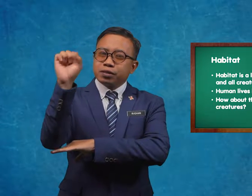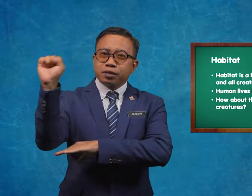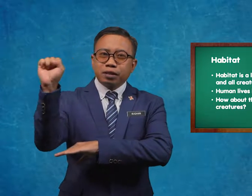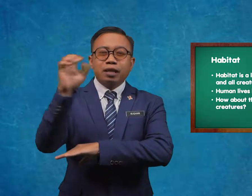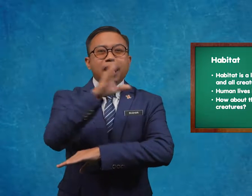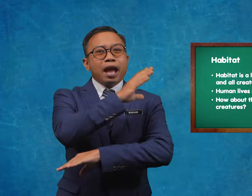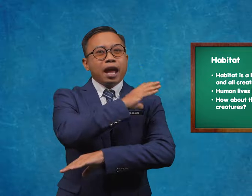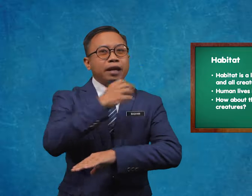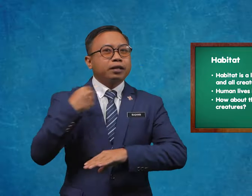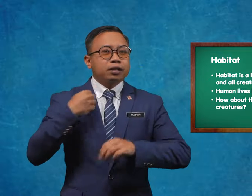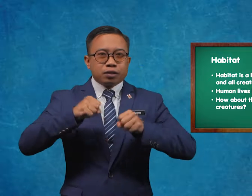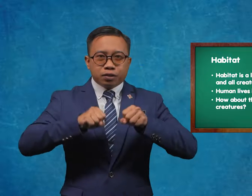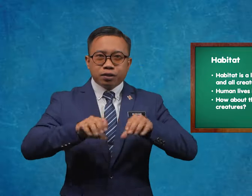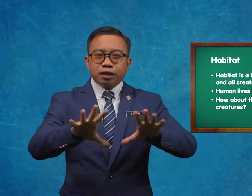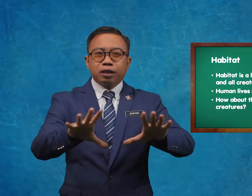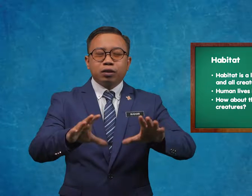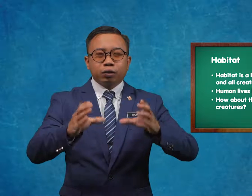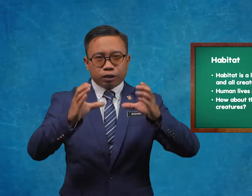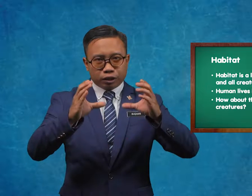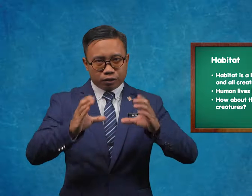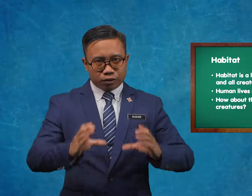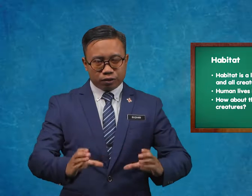trees, and sea creatures?